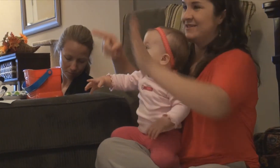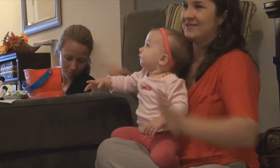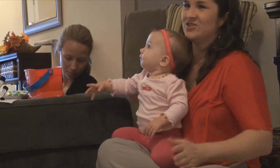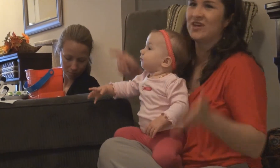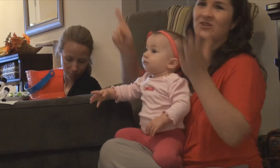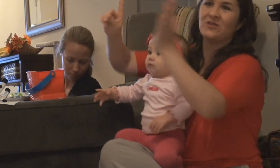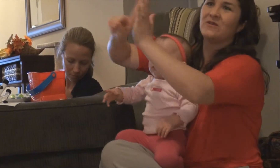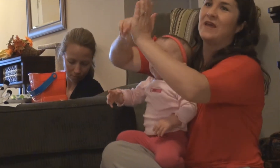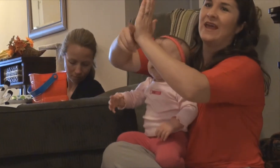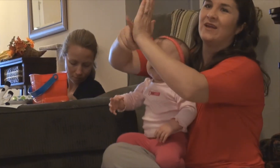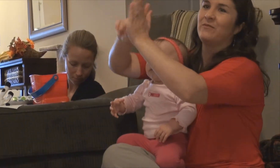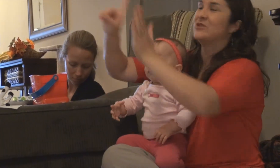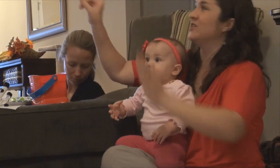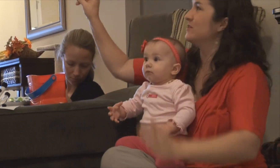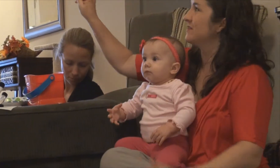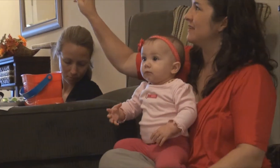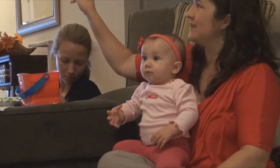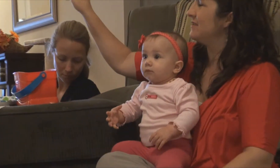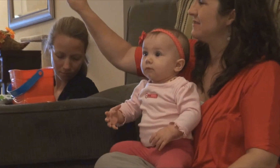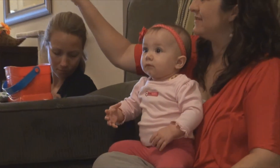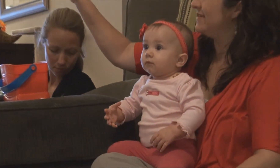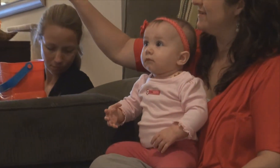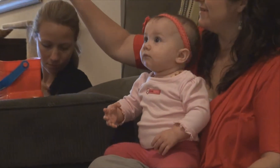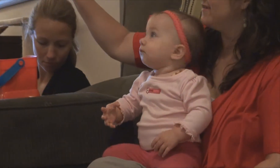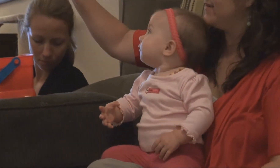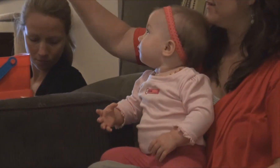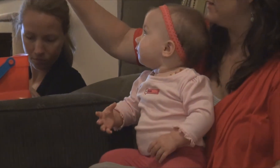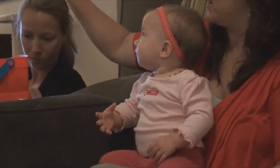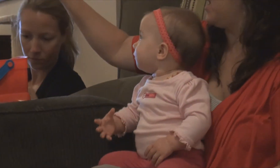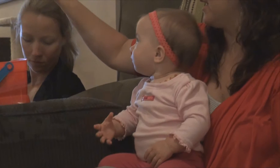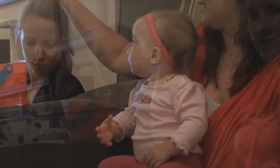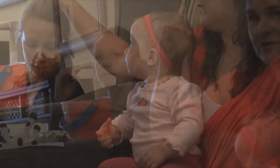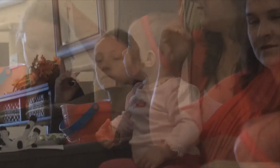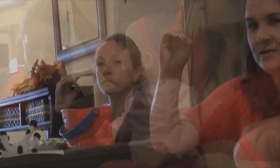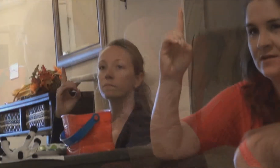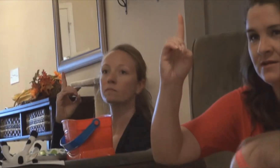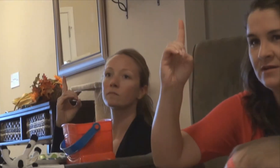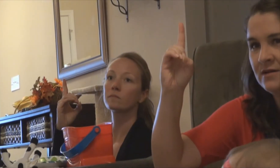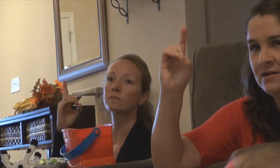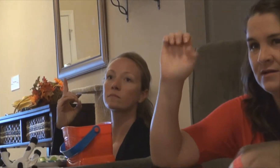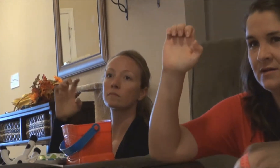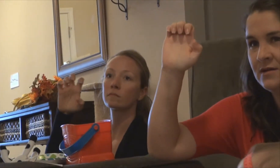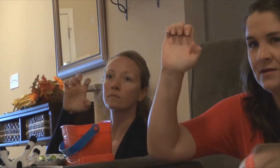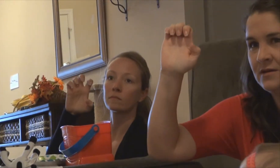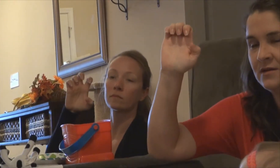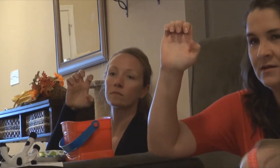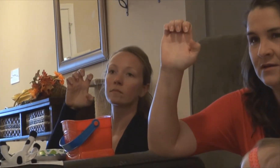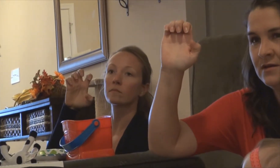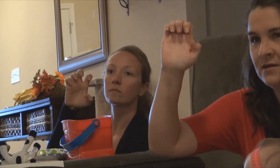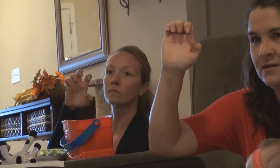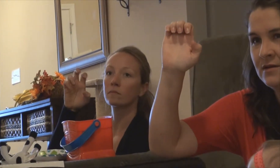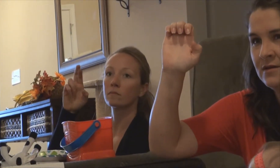She can't do the hand, if she goes like that. E, F,